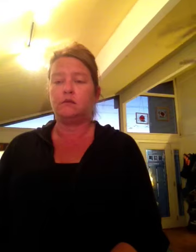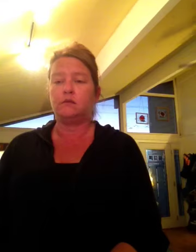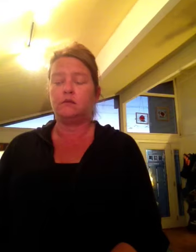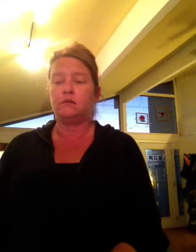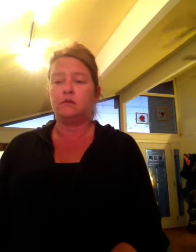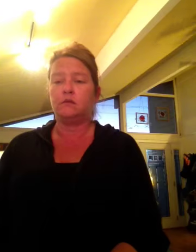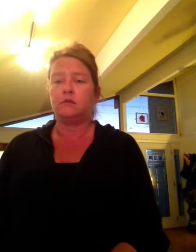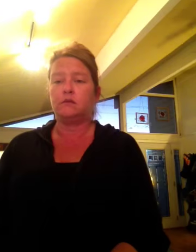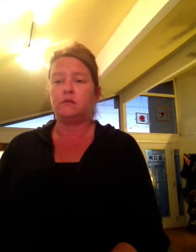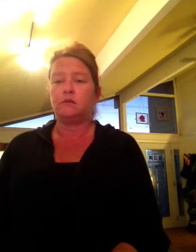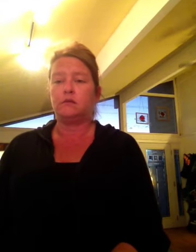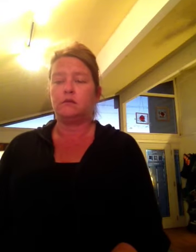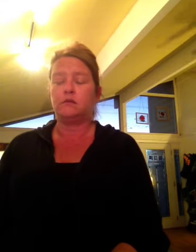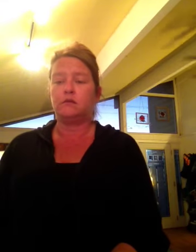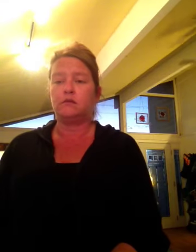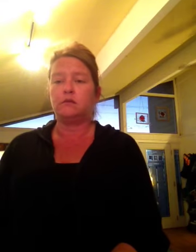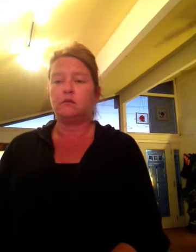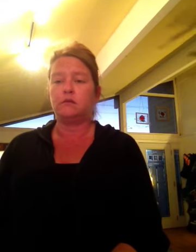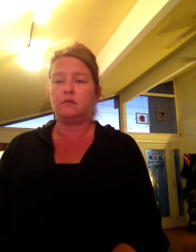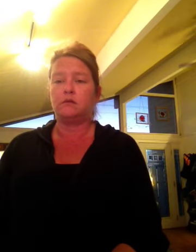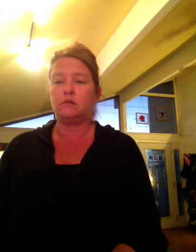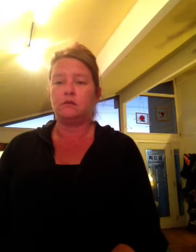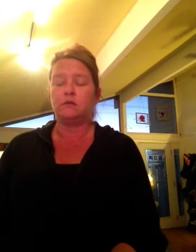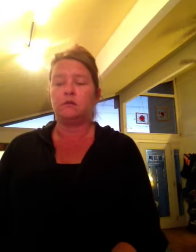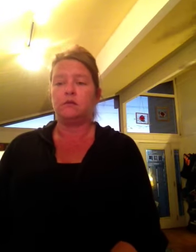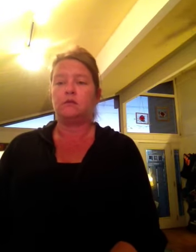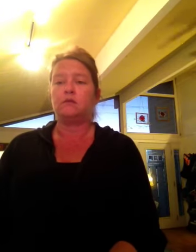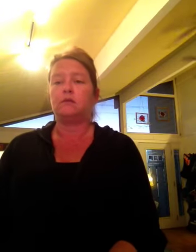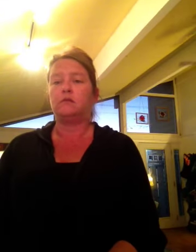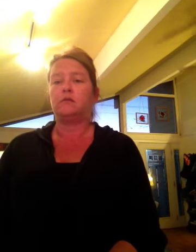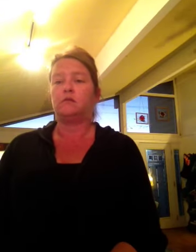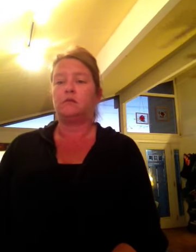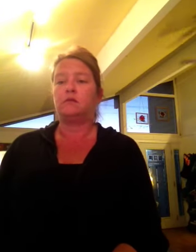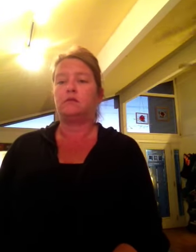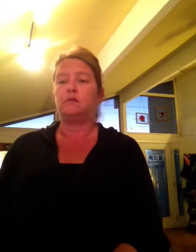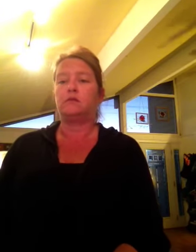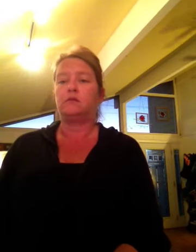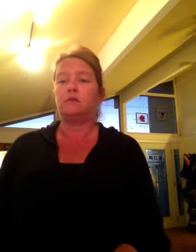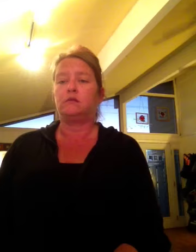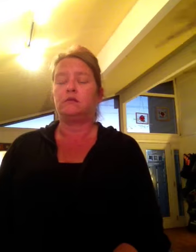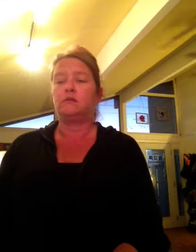that food, but you are allowed a certain amount based on your qualifications.